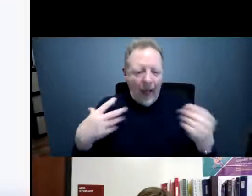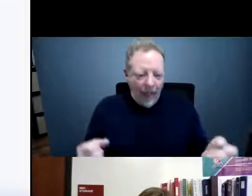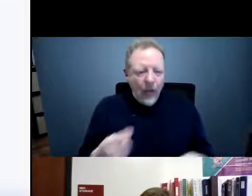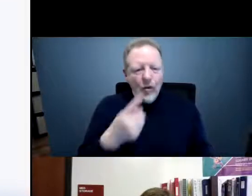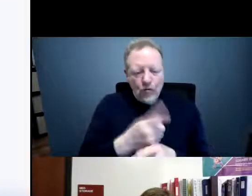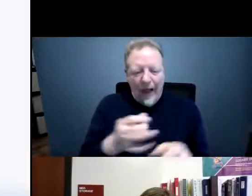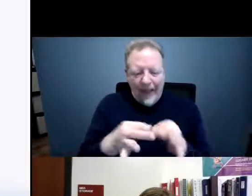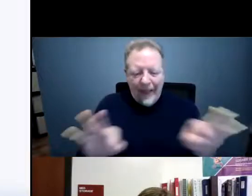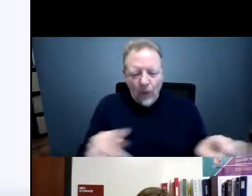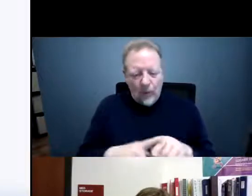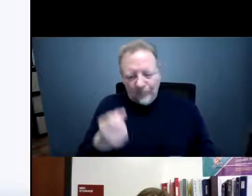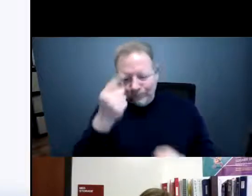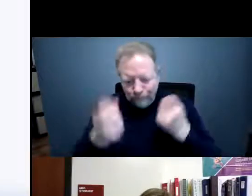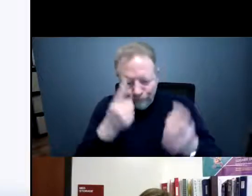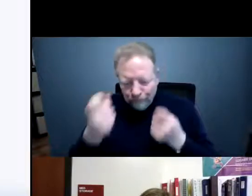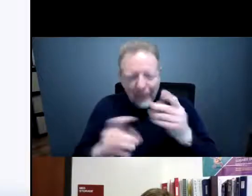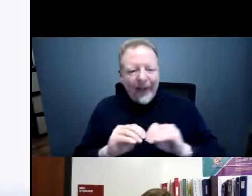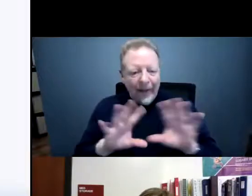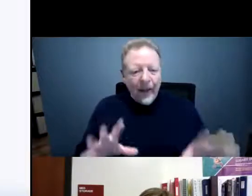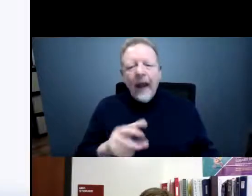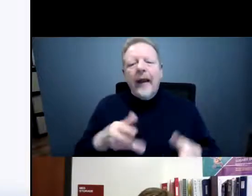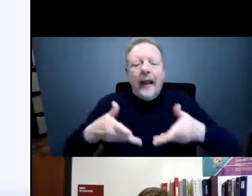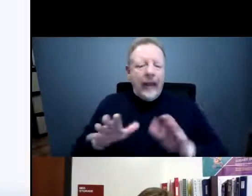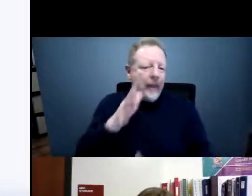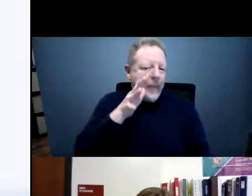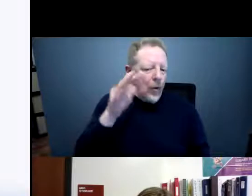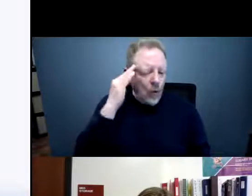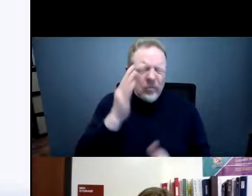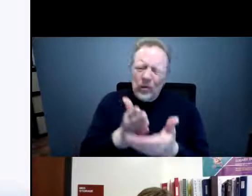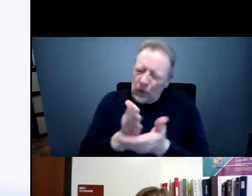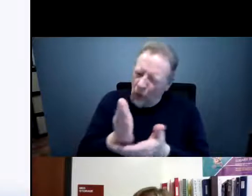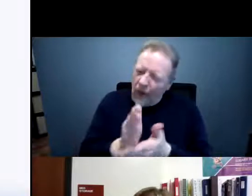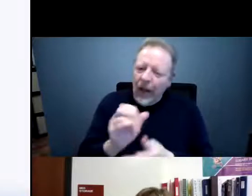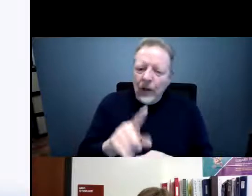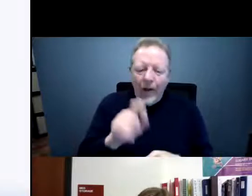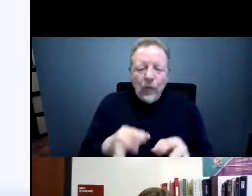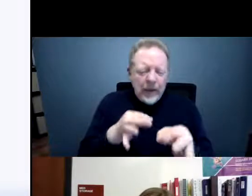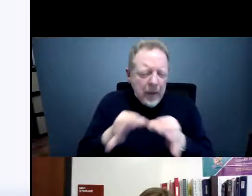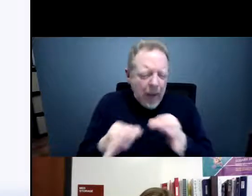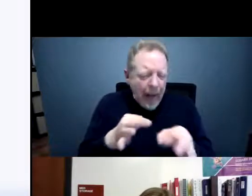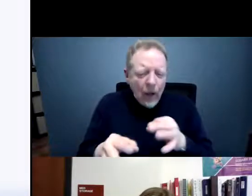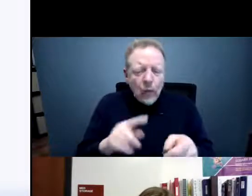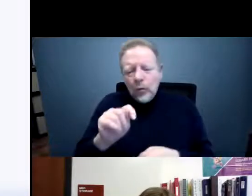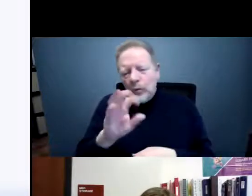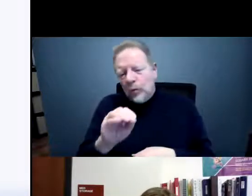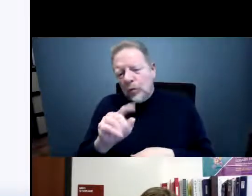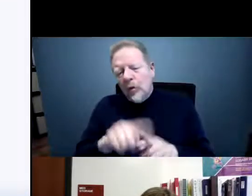understanding. And I let the parents know that it's okay if you have to explain to the office staff